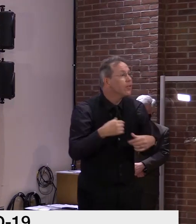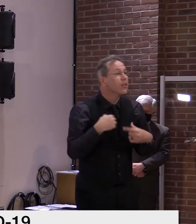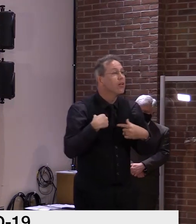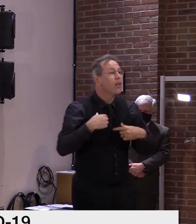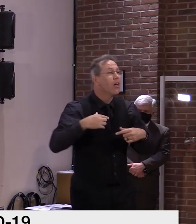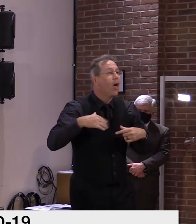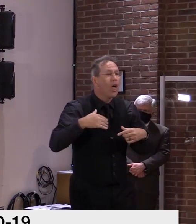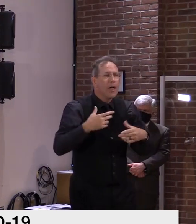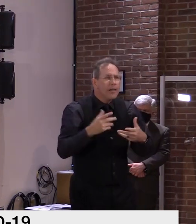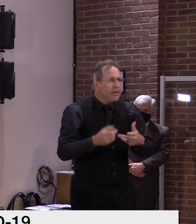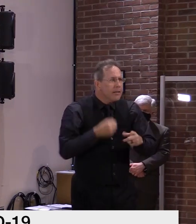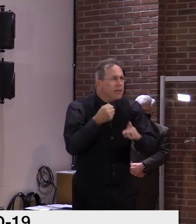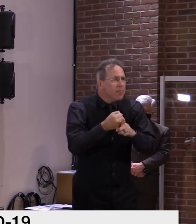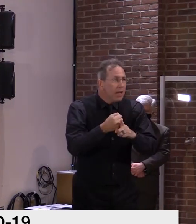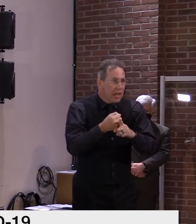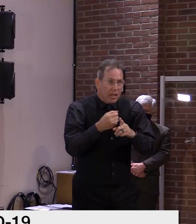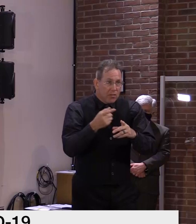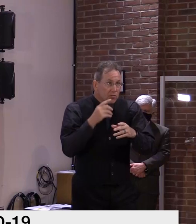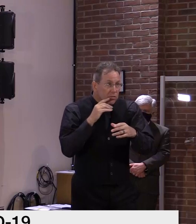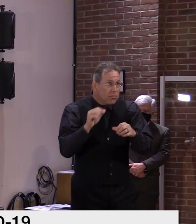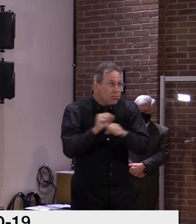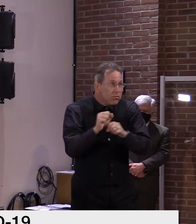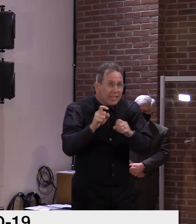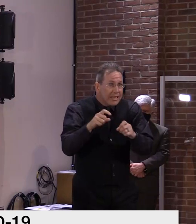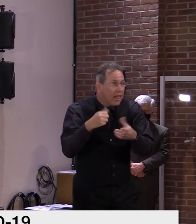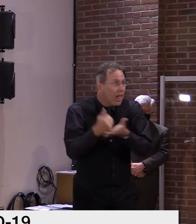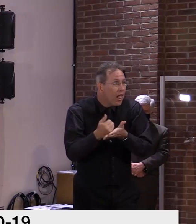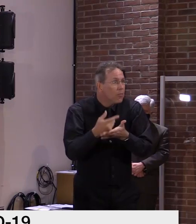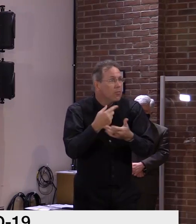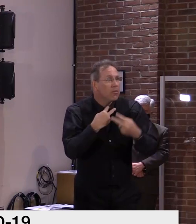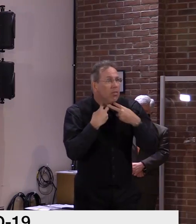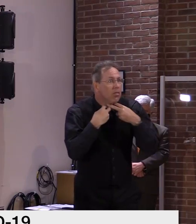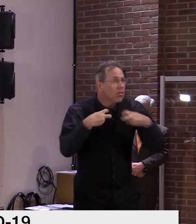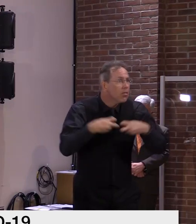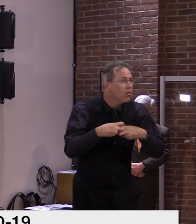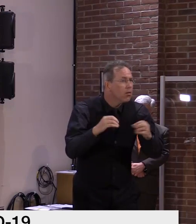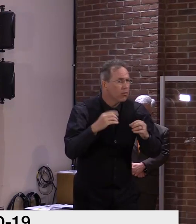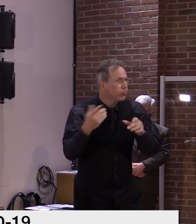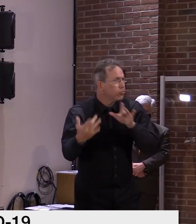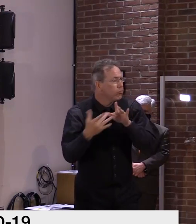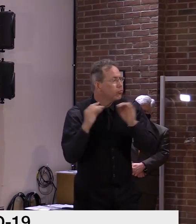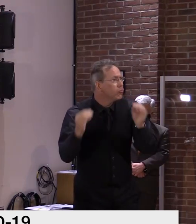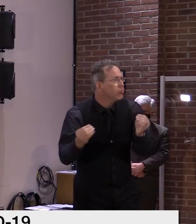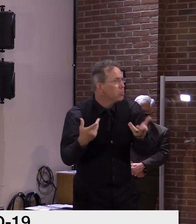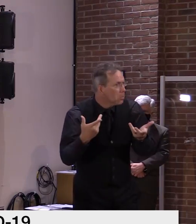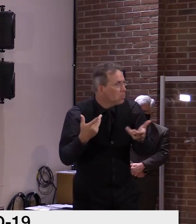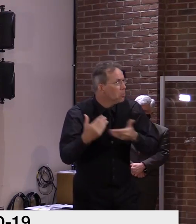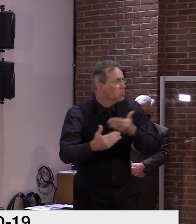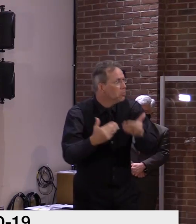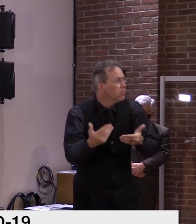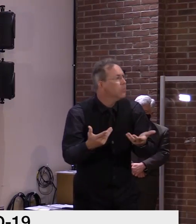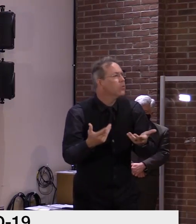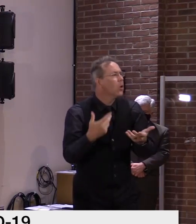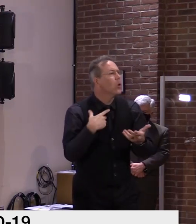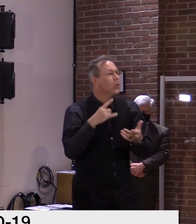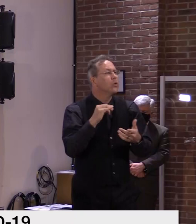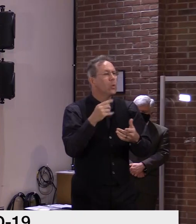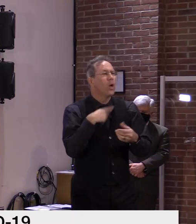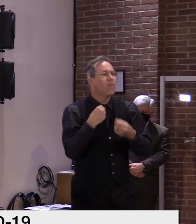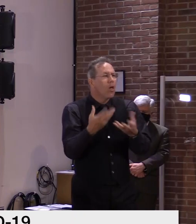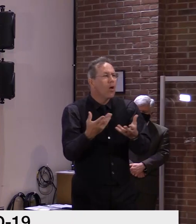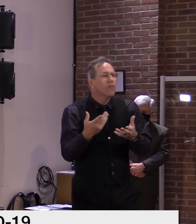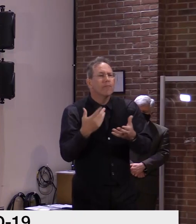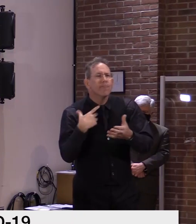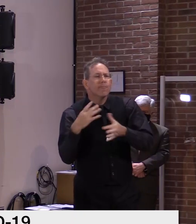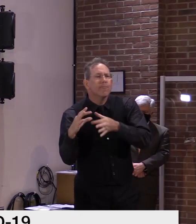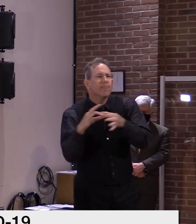helpful, we need to know that. But I do think we sort of have a lot of connection with these communities and with the groups that